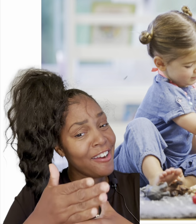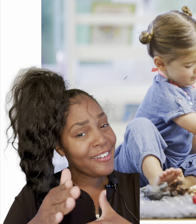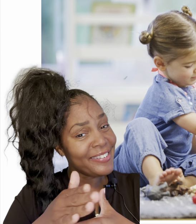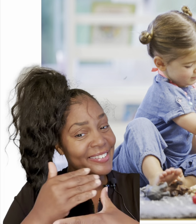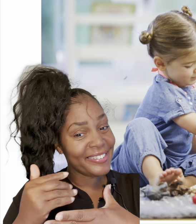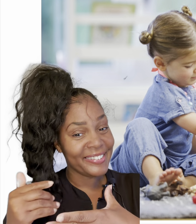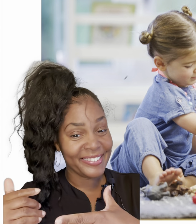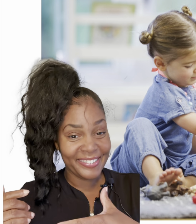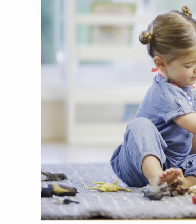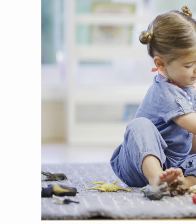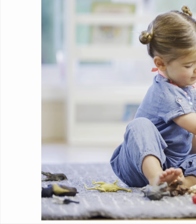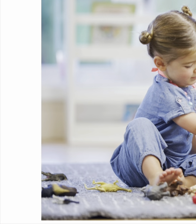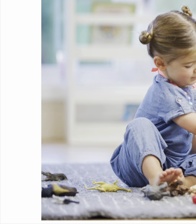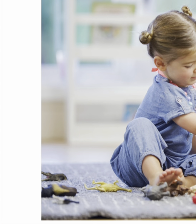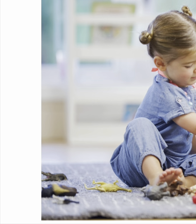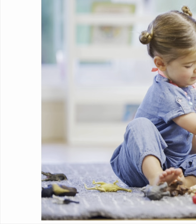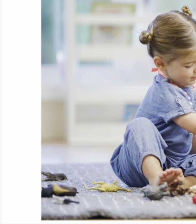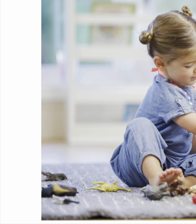Share.